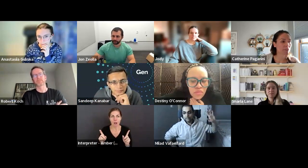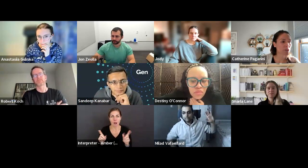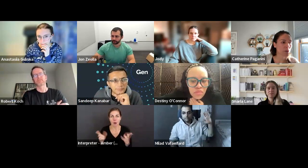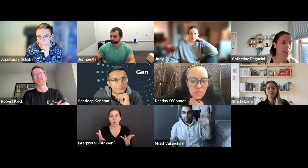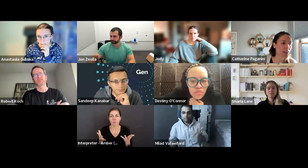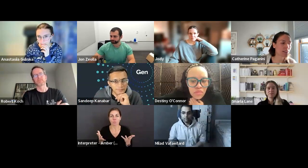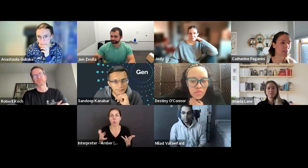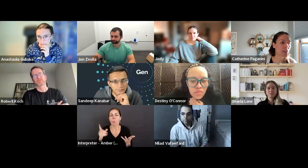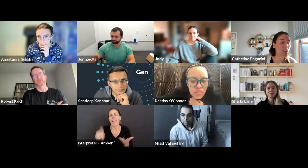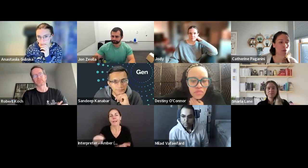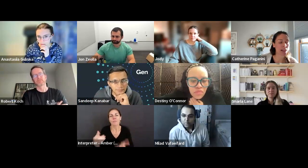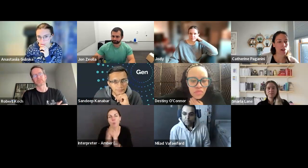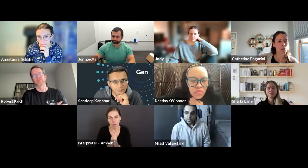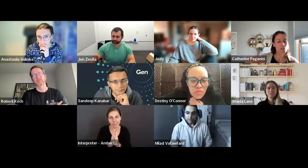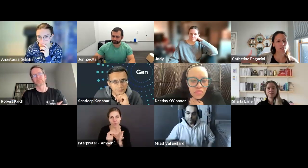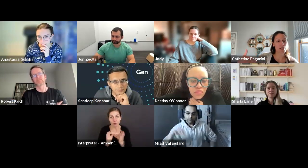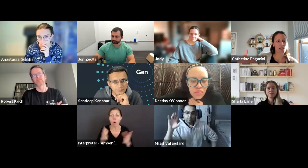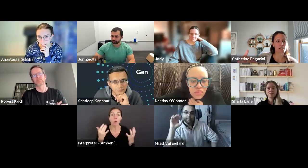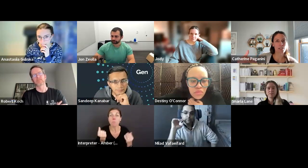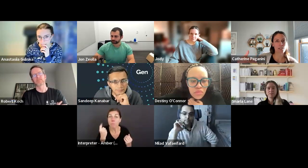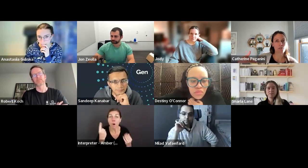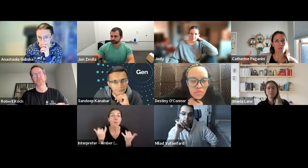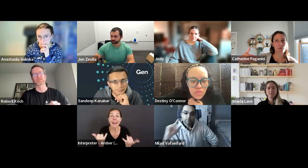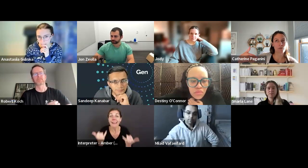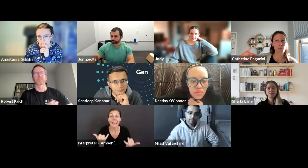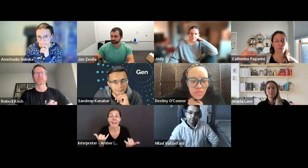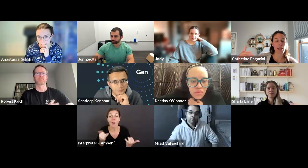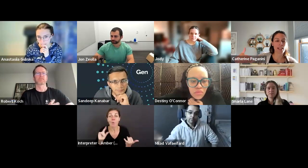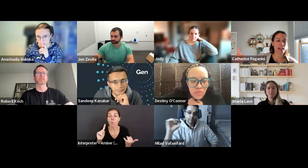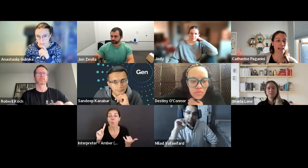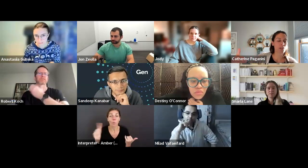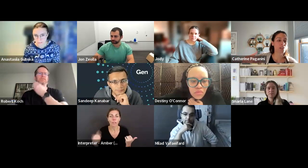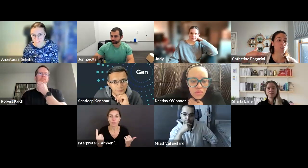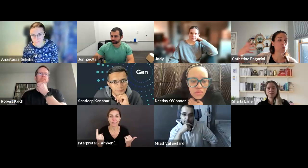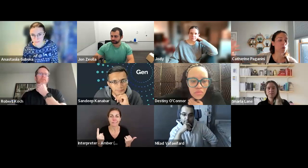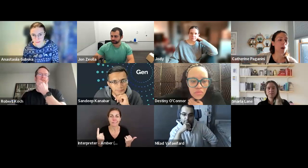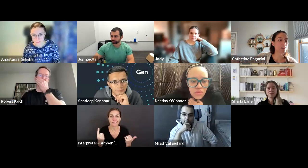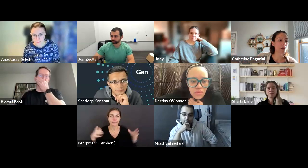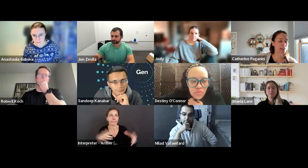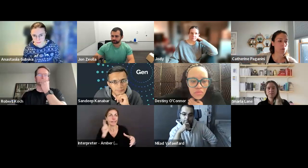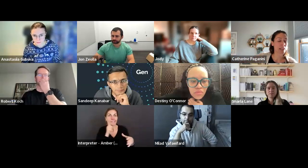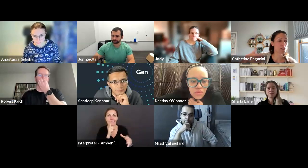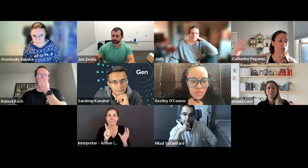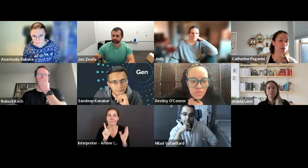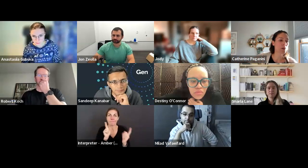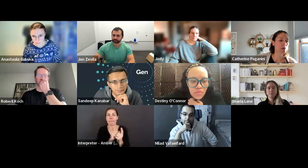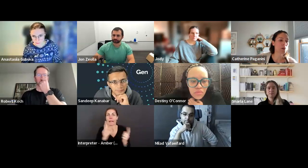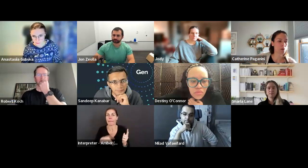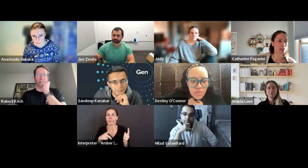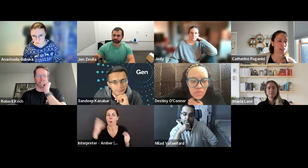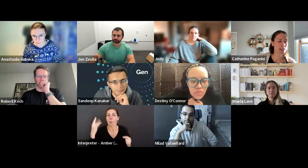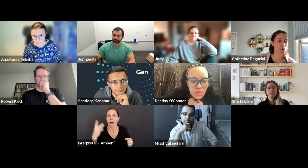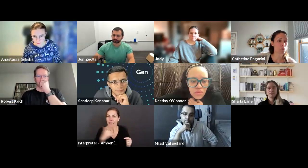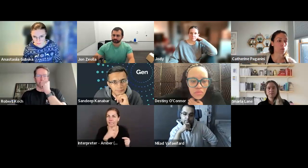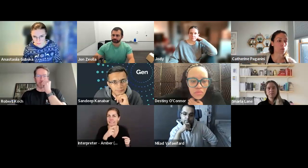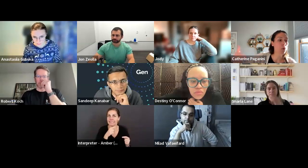But we would have to request that. Because right now we just did it like that because it doesn't require any, we can just run with it.